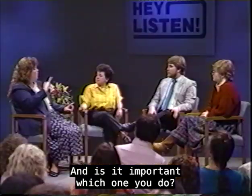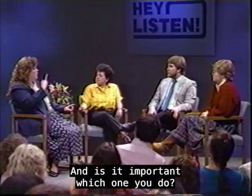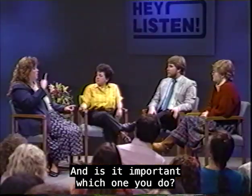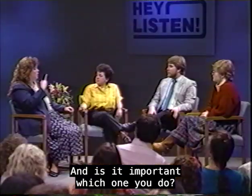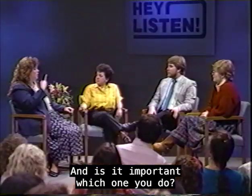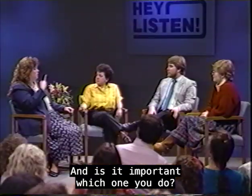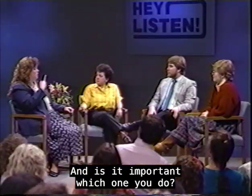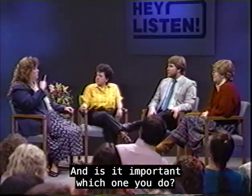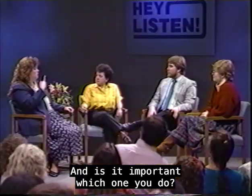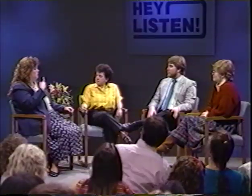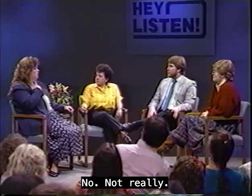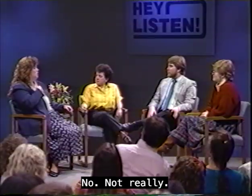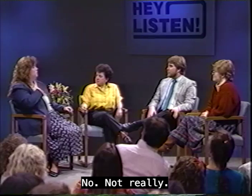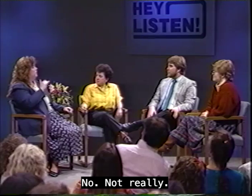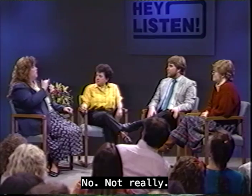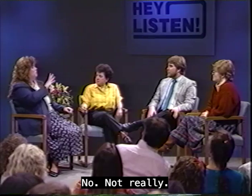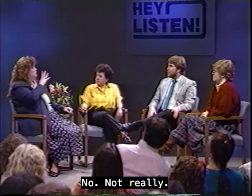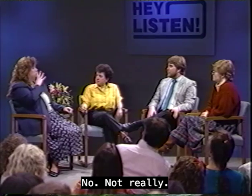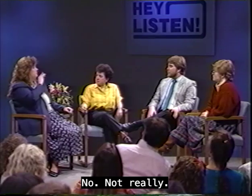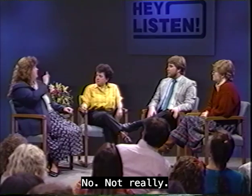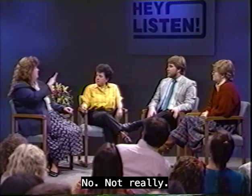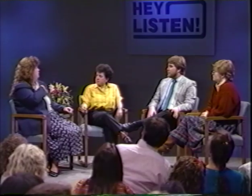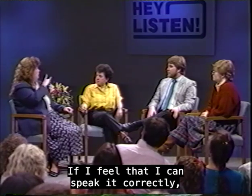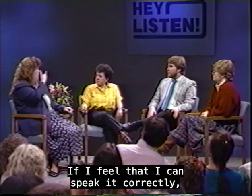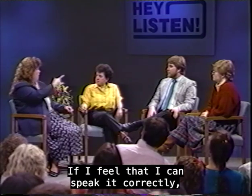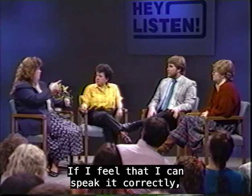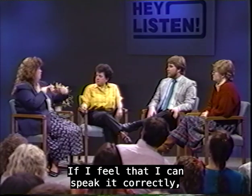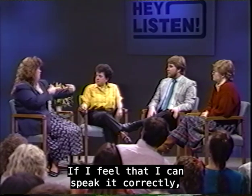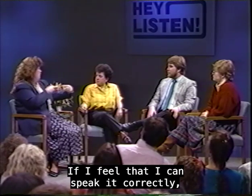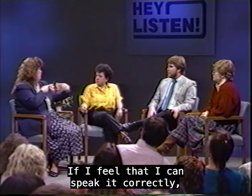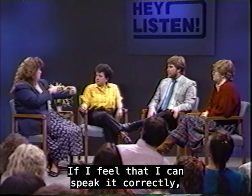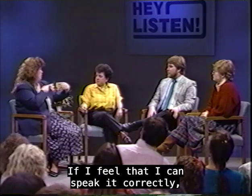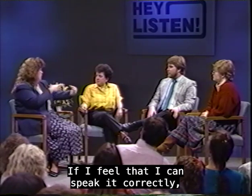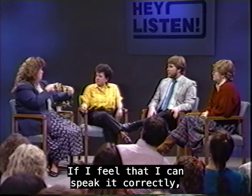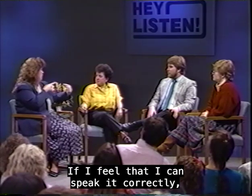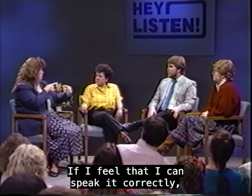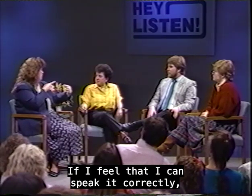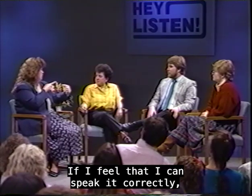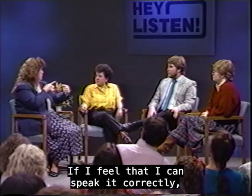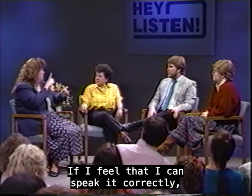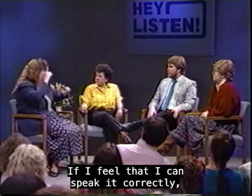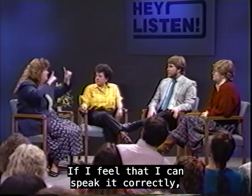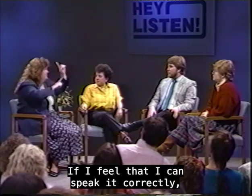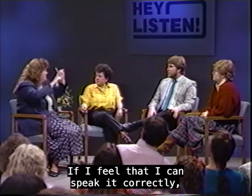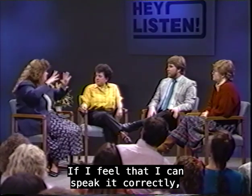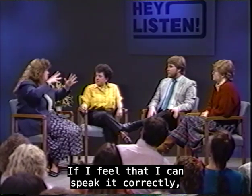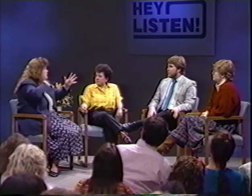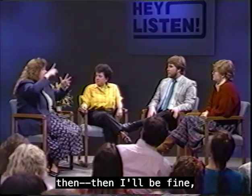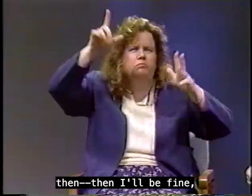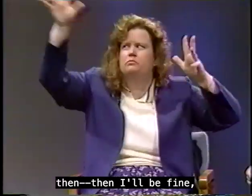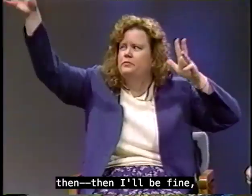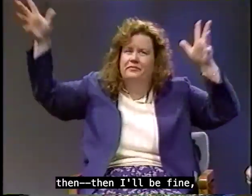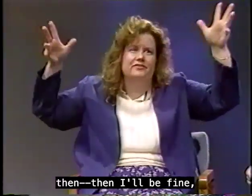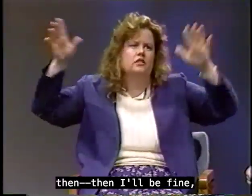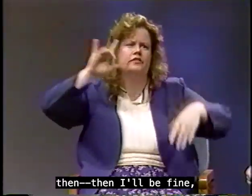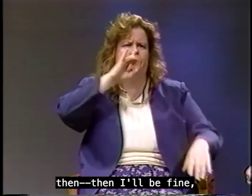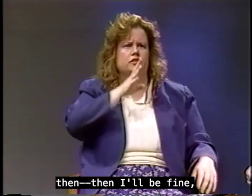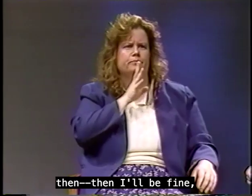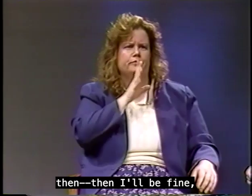do? No, Your not really. preference? If I feel that I can speak it correctly, then I'll